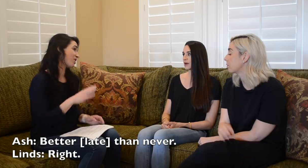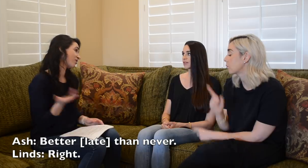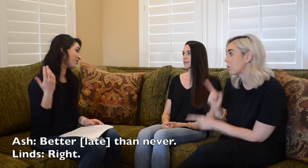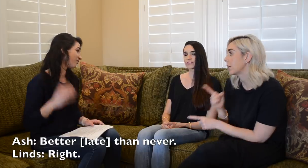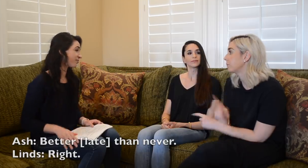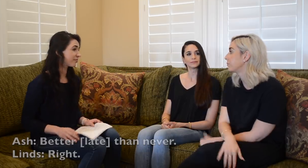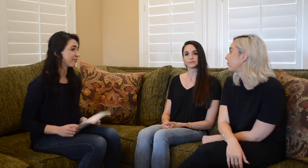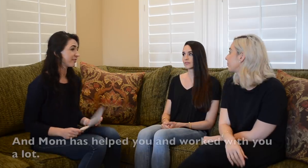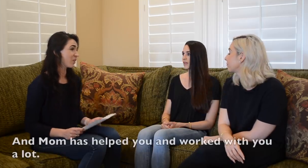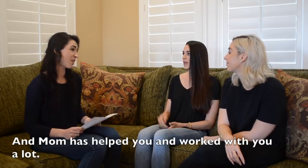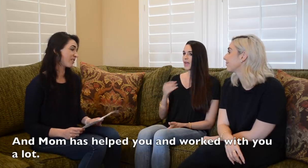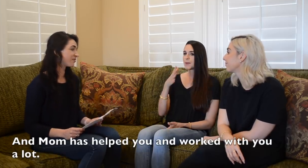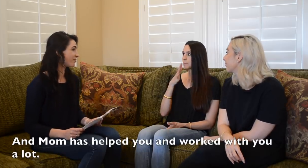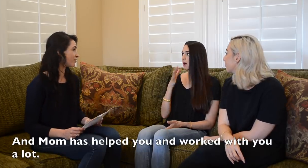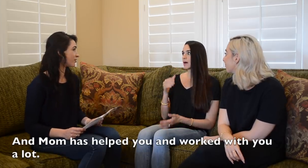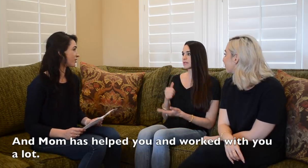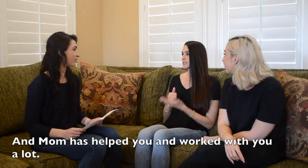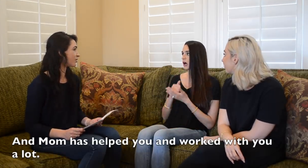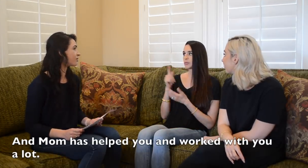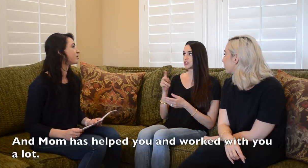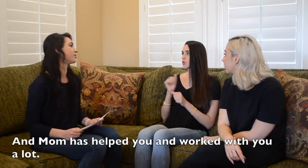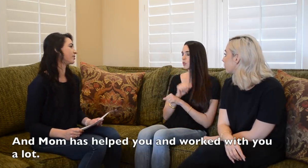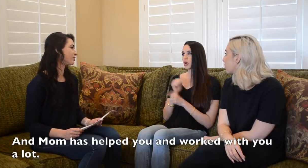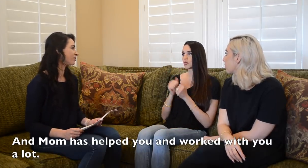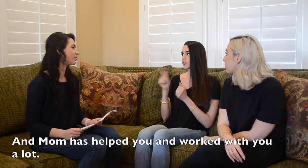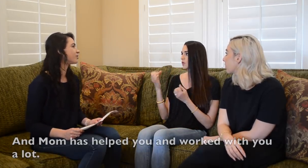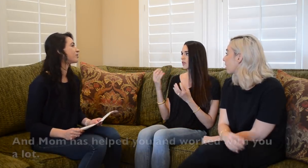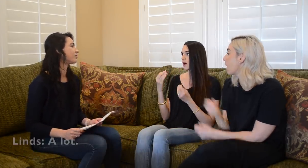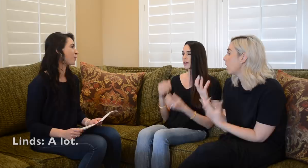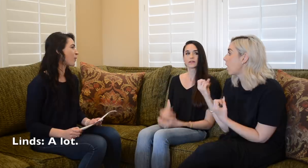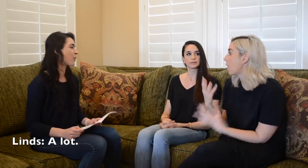late than never. And mom has helped you and worked with you a lot. A lot.